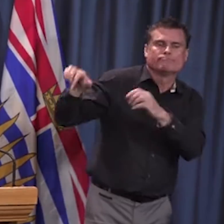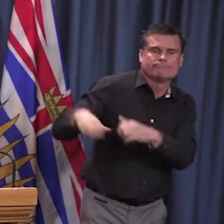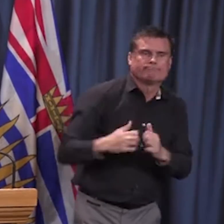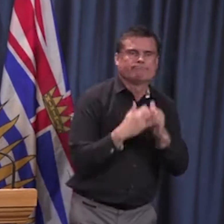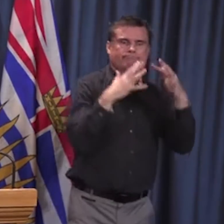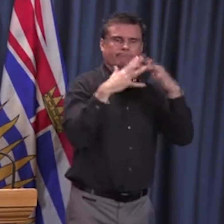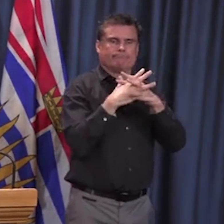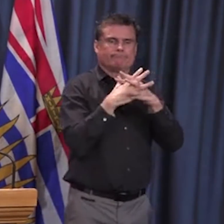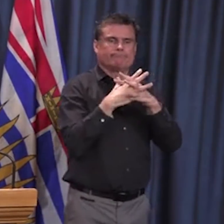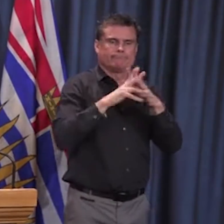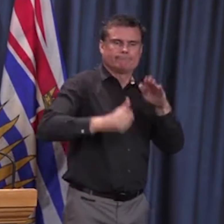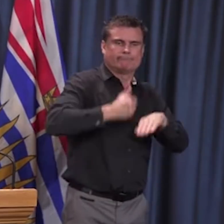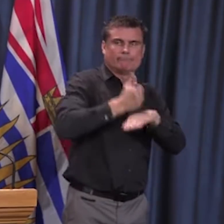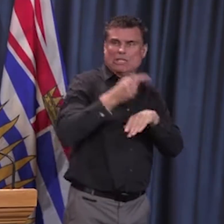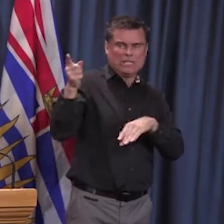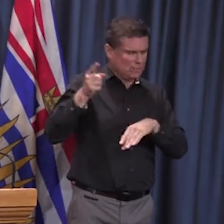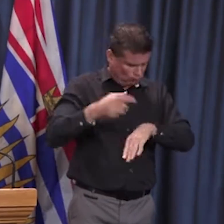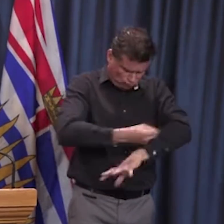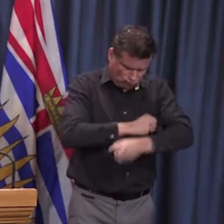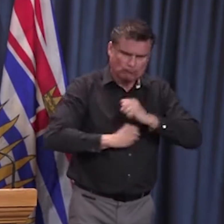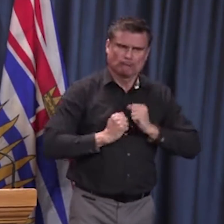rapid consultation through his